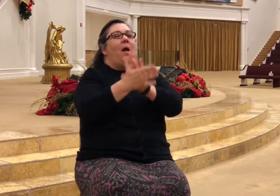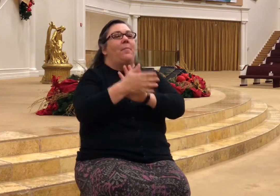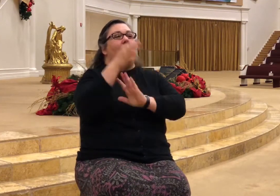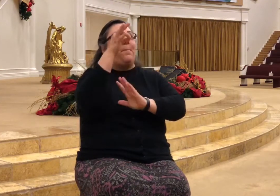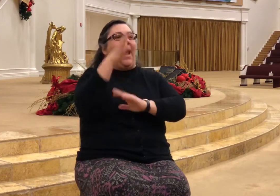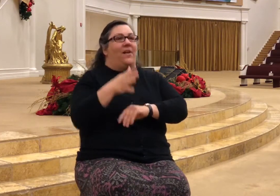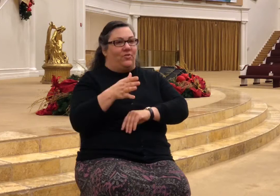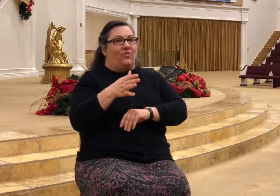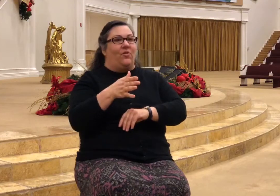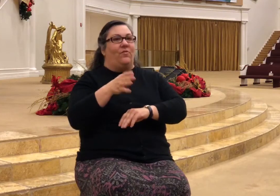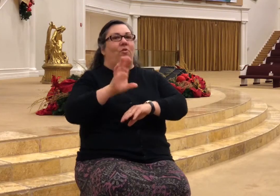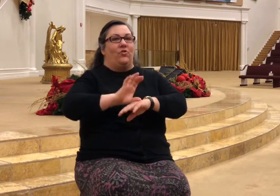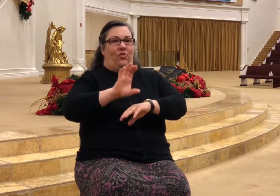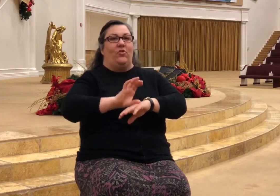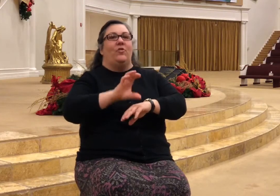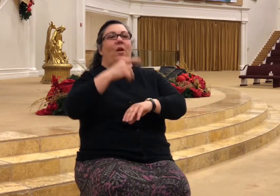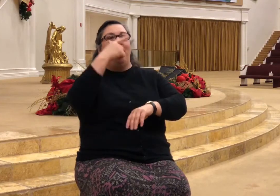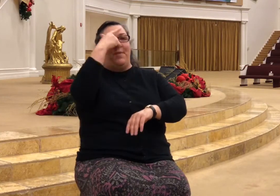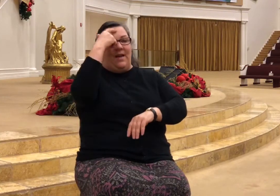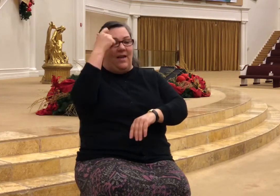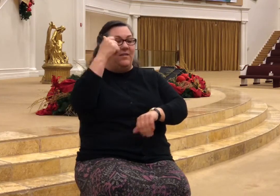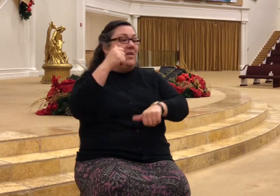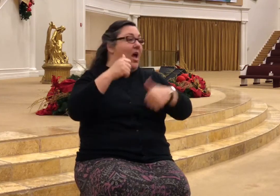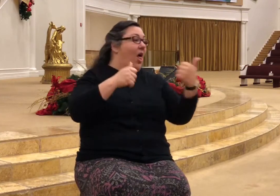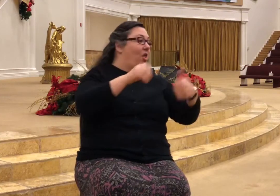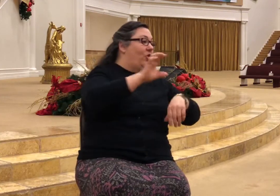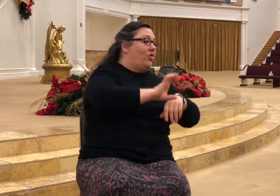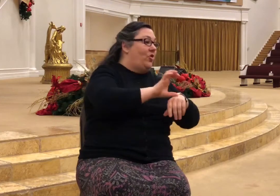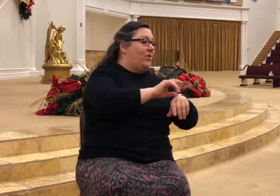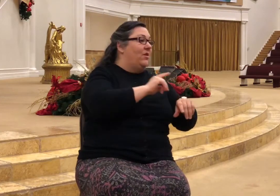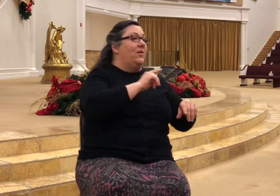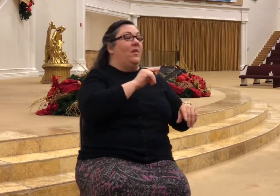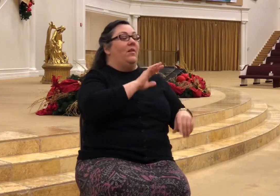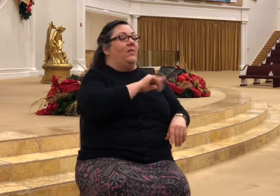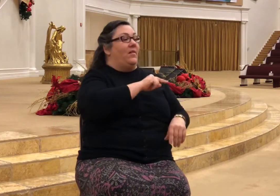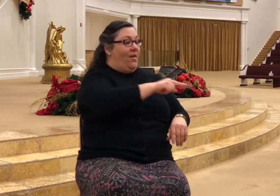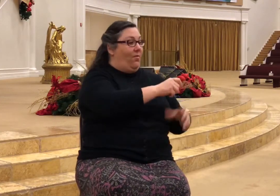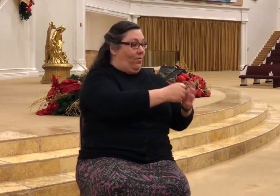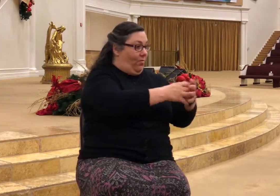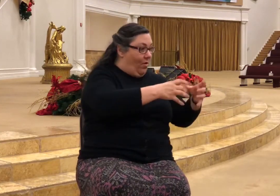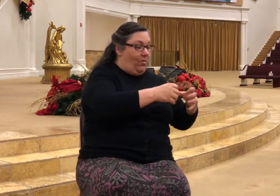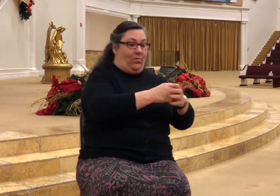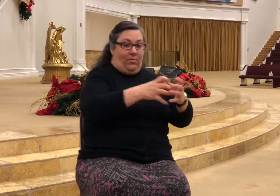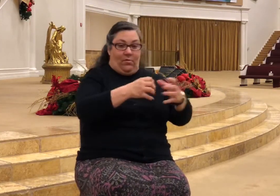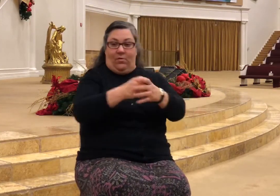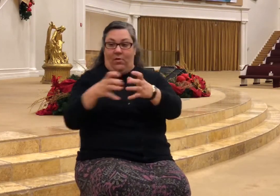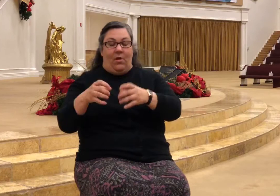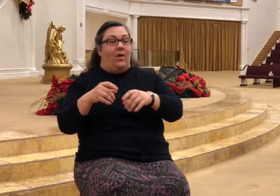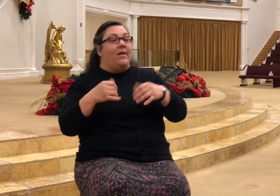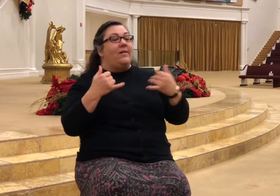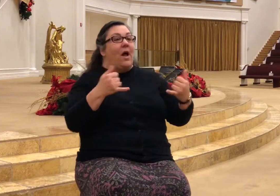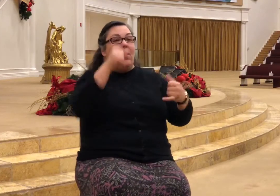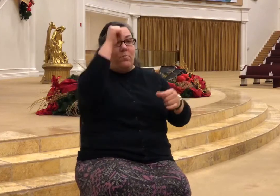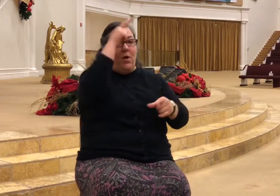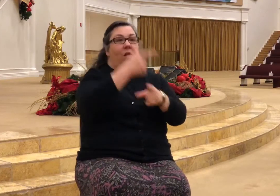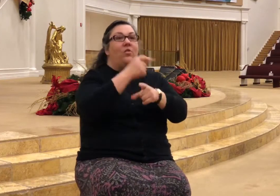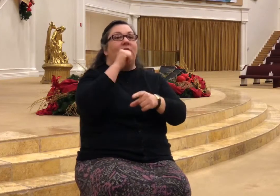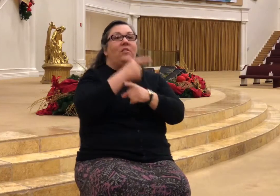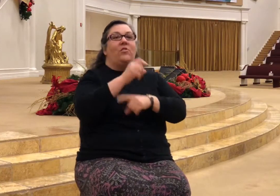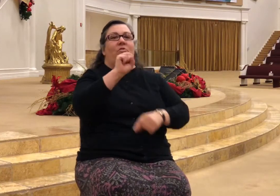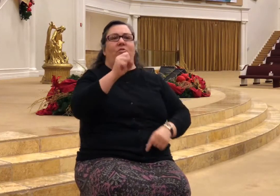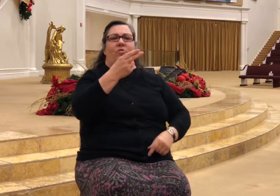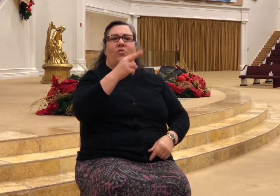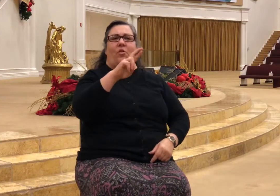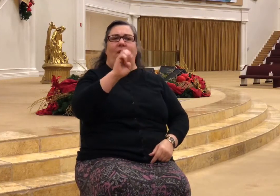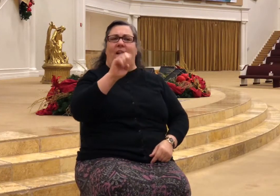church, because the demands of the other churches have grown to the point where now Brother Sister Schreckeis are overseeing a